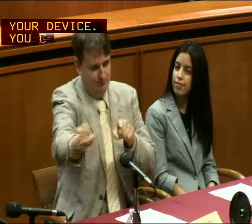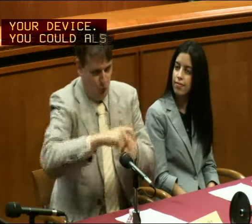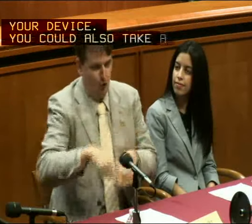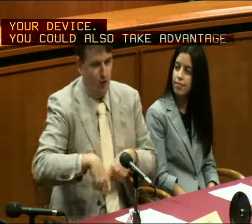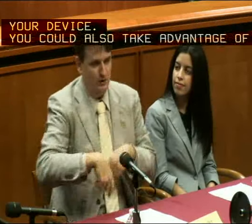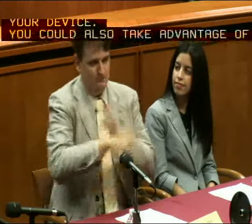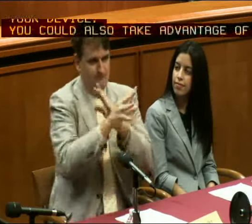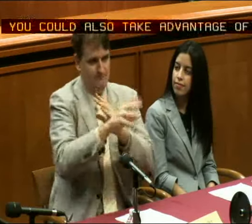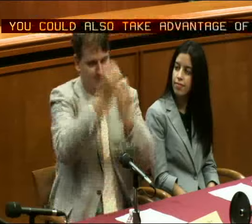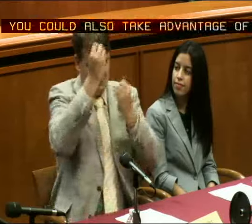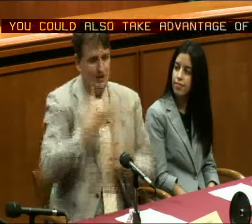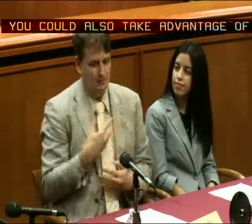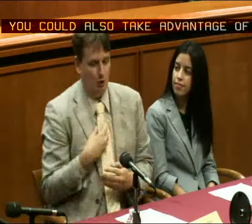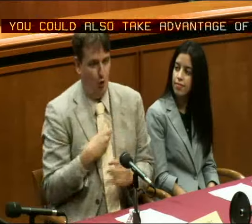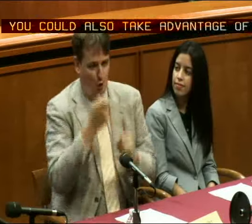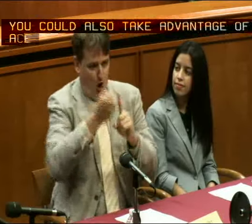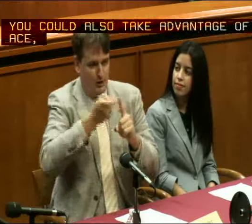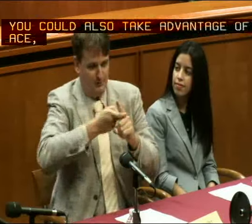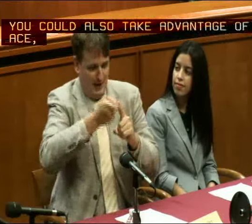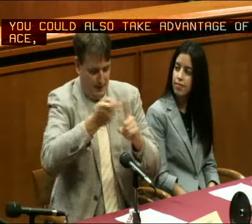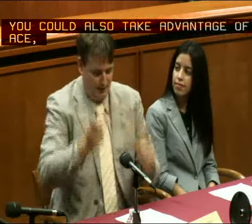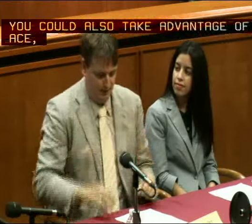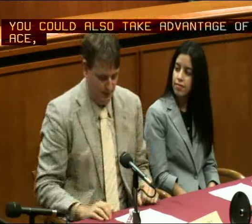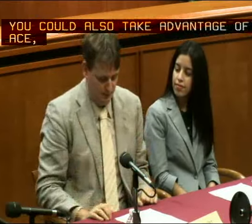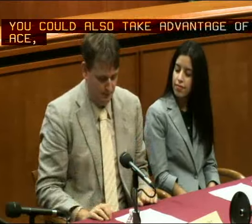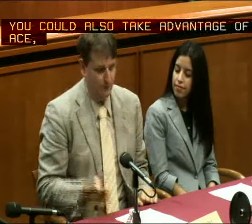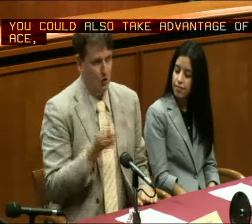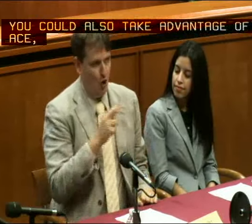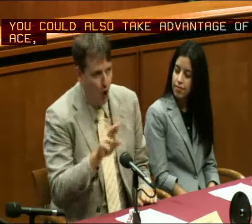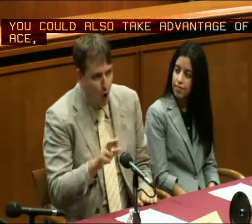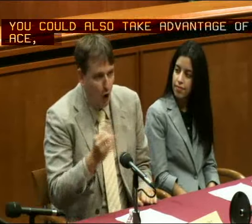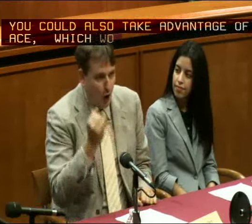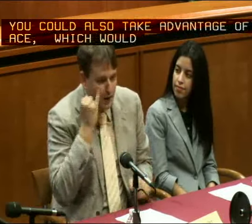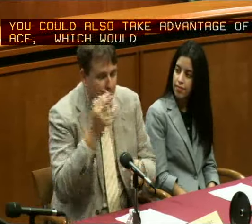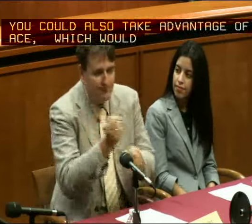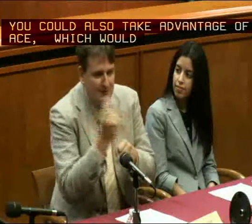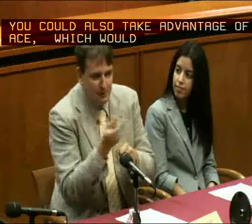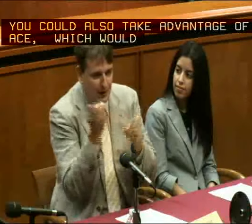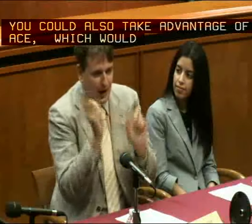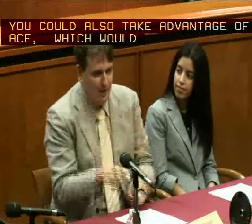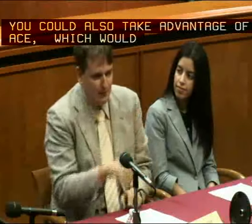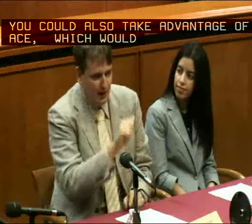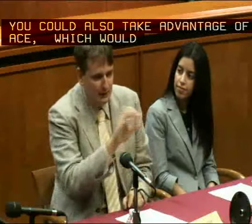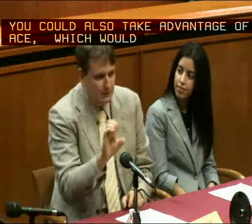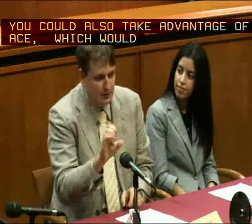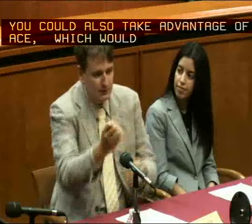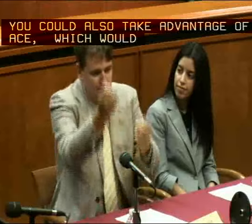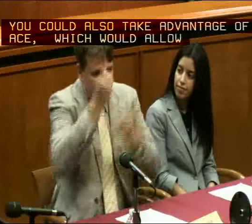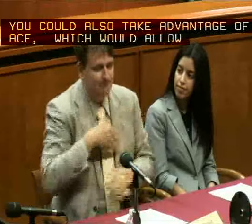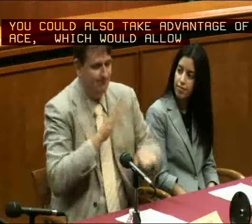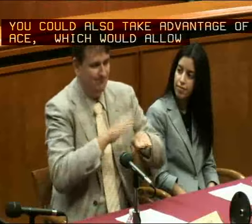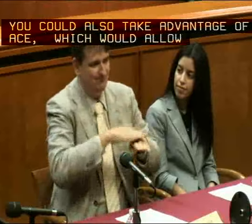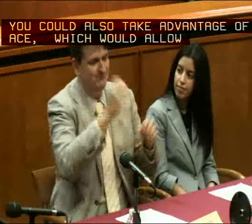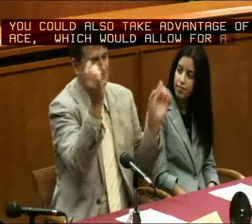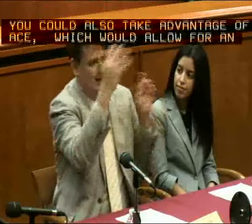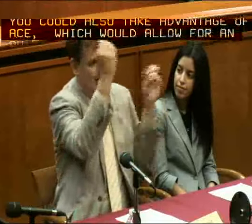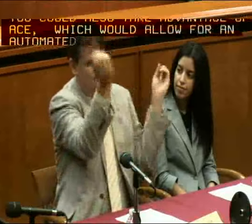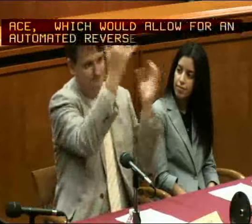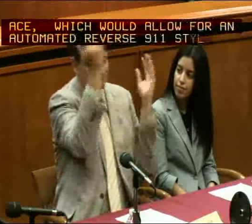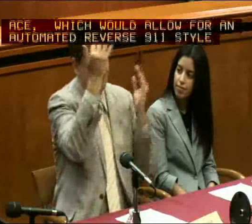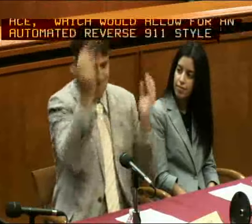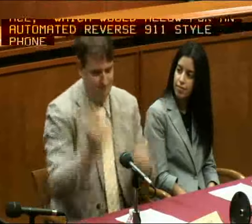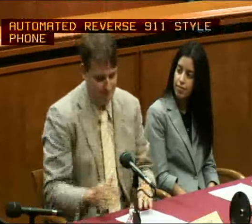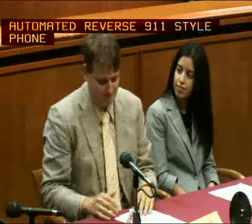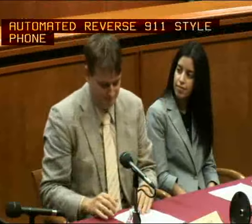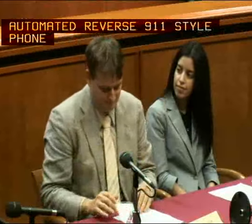which would allow for automated reverse 911 style phone calls, and you would get a visual alert from ACE to let you